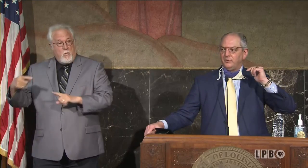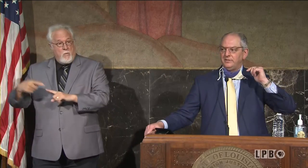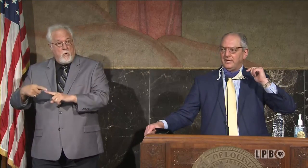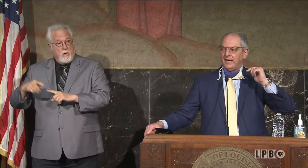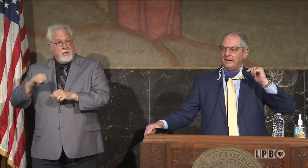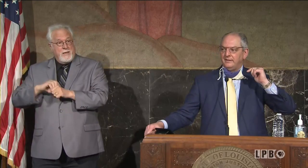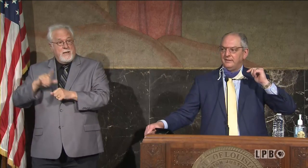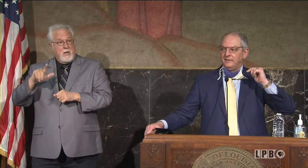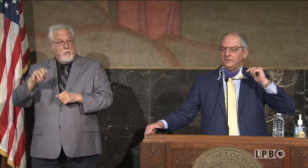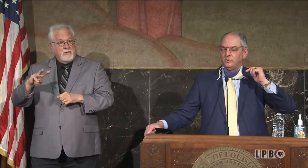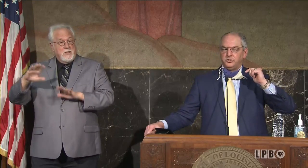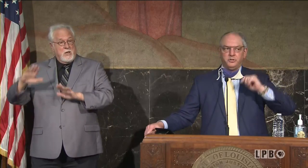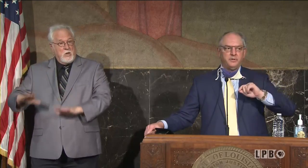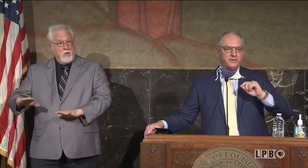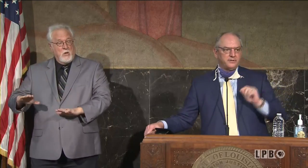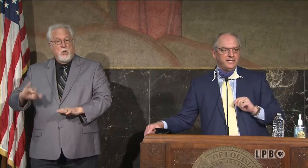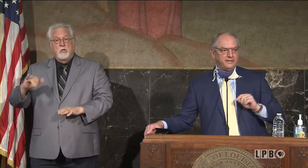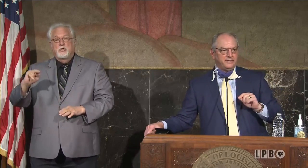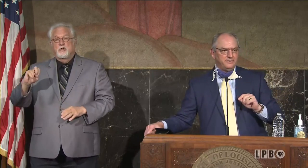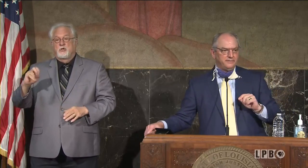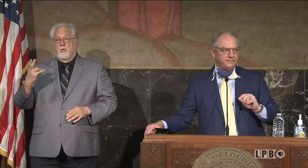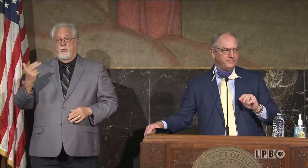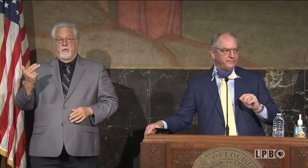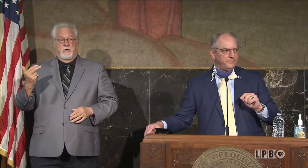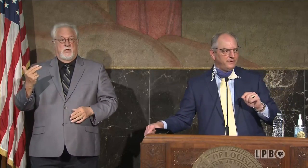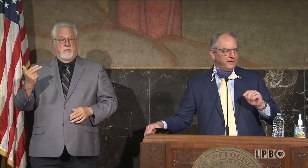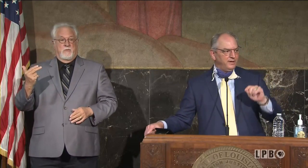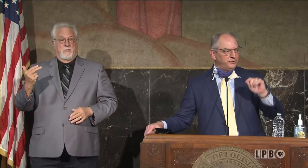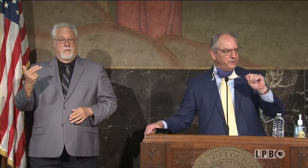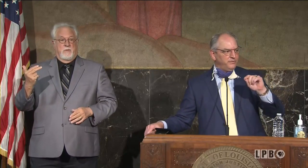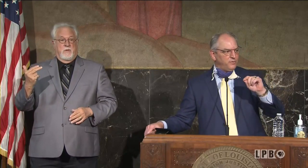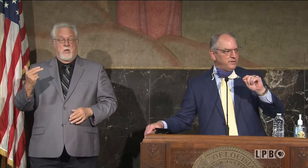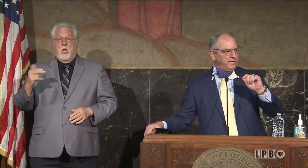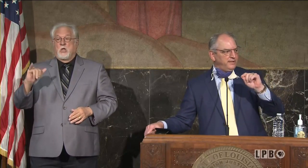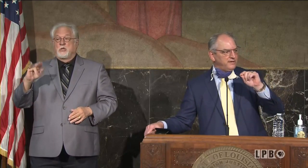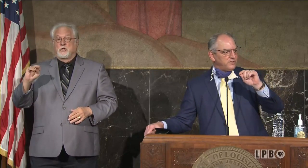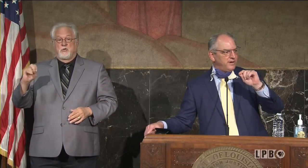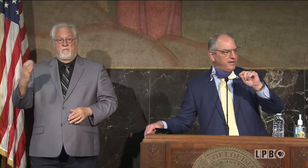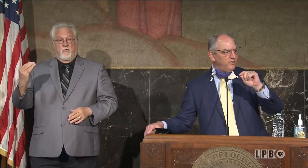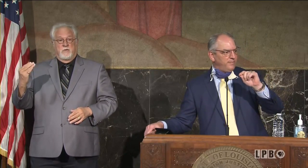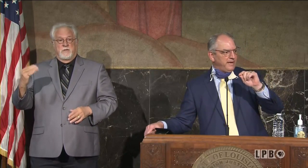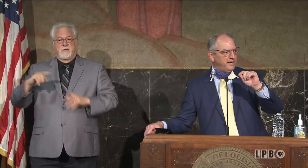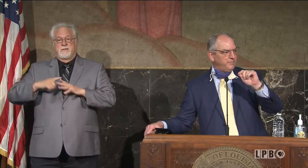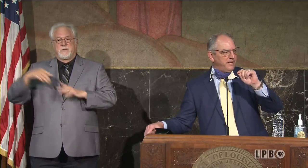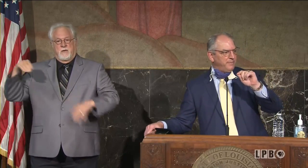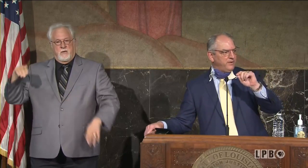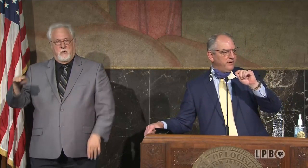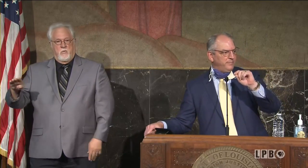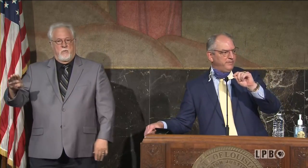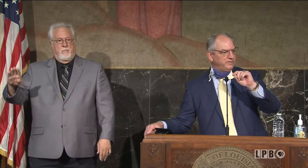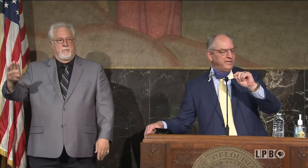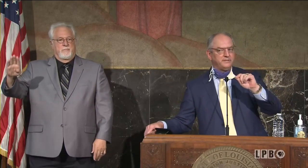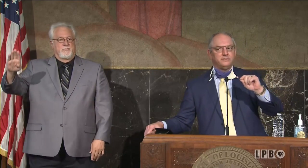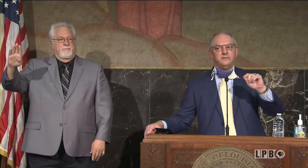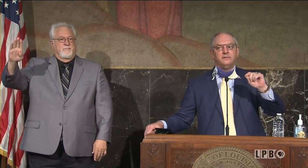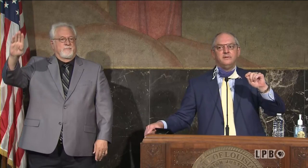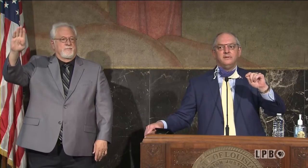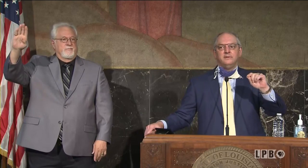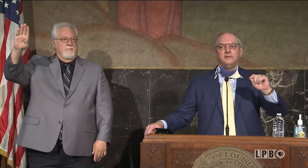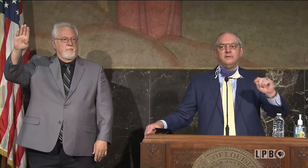in Louisiana was June the 13th. On June the 14th, they started going back up, and they've been going up ever